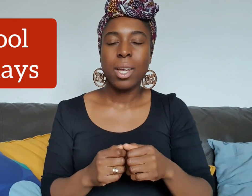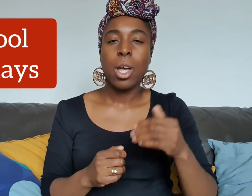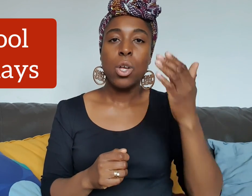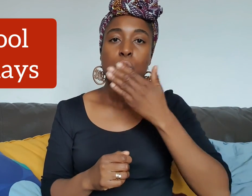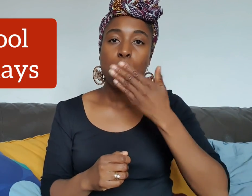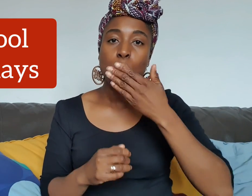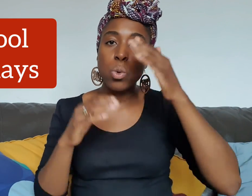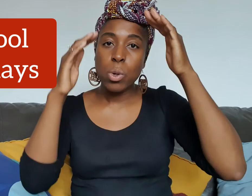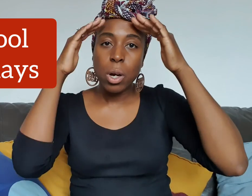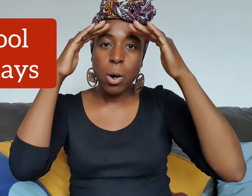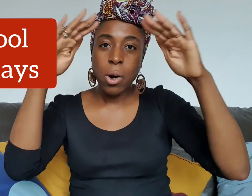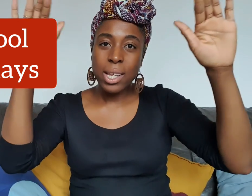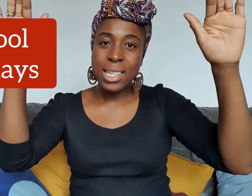School holidays.